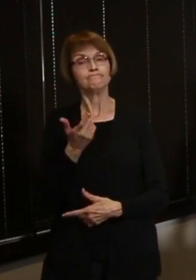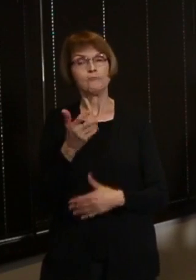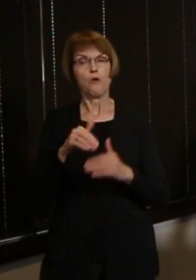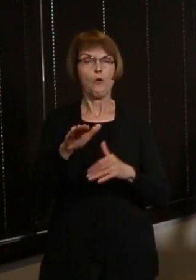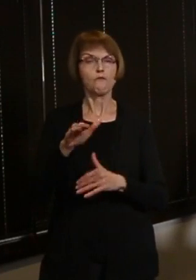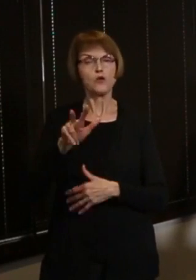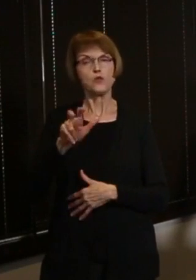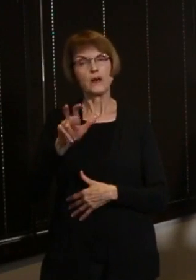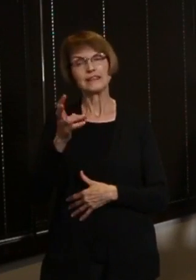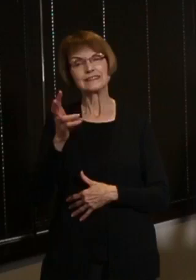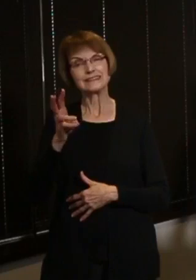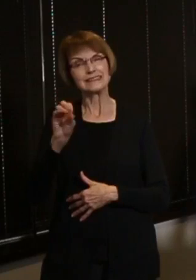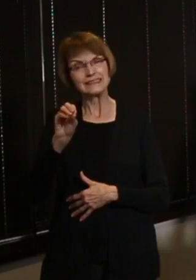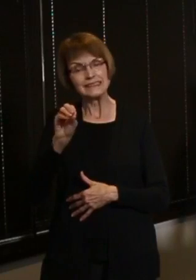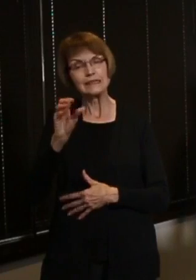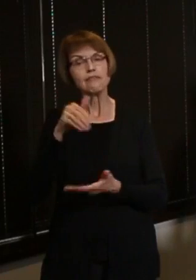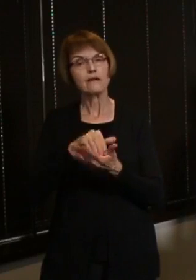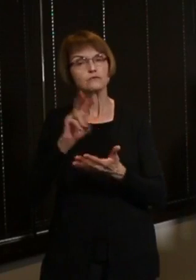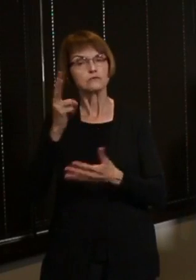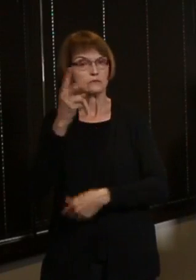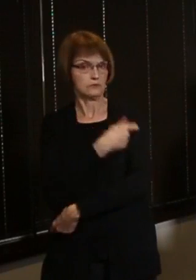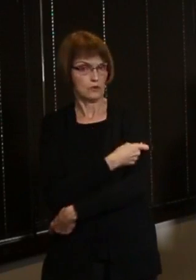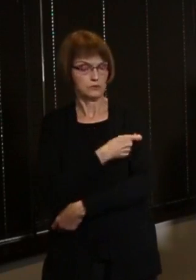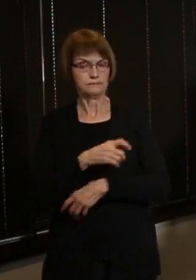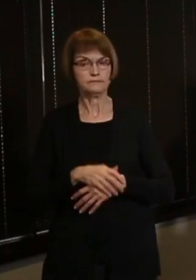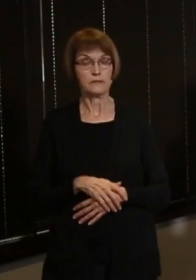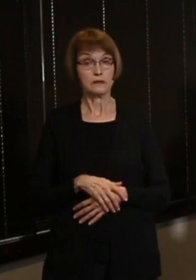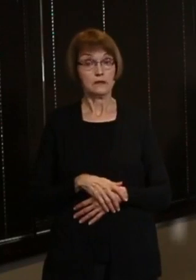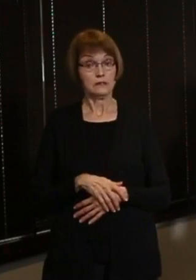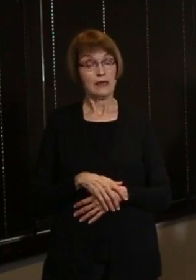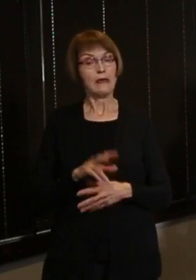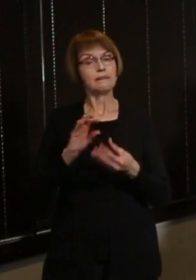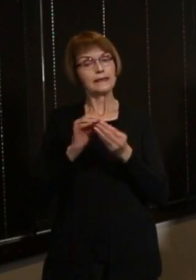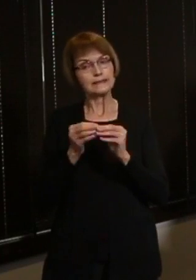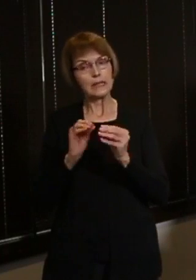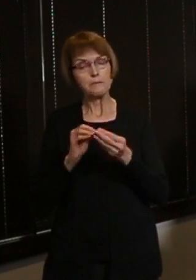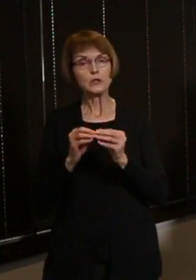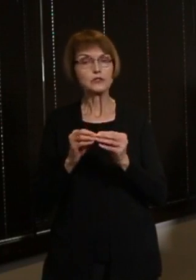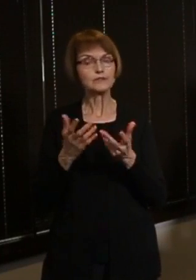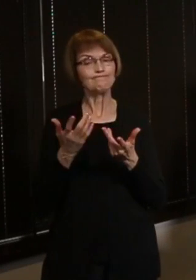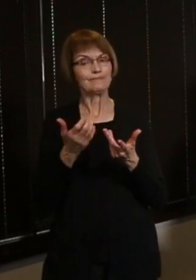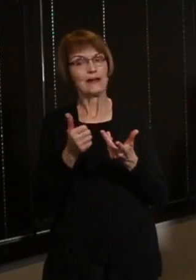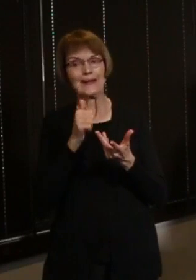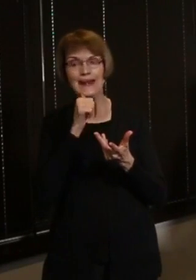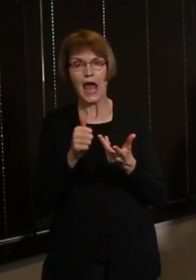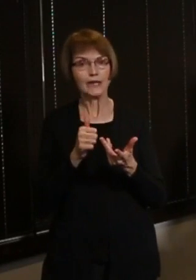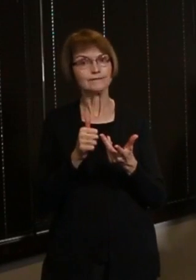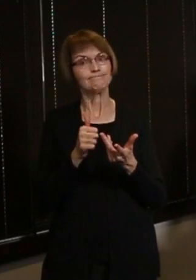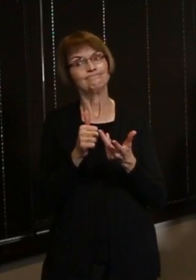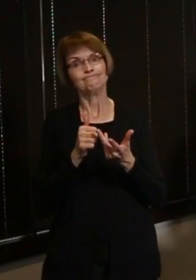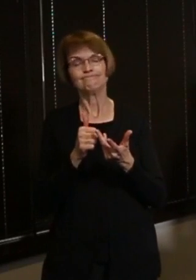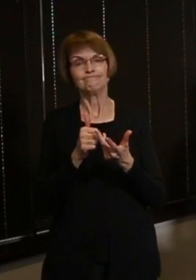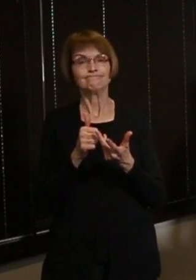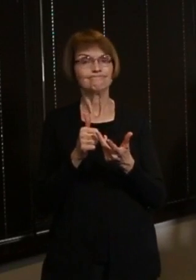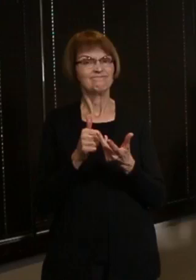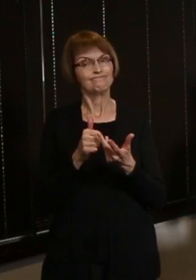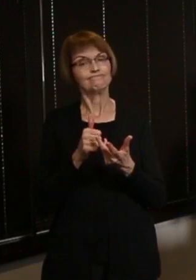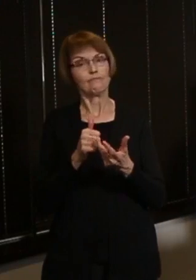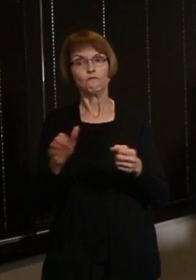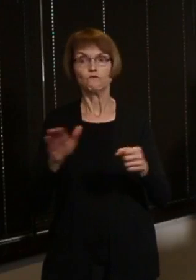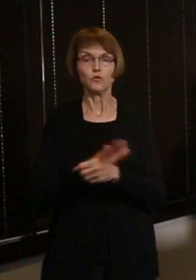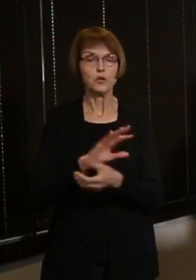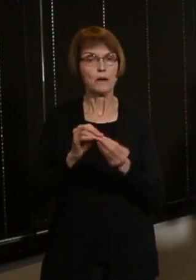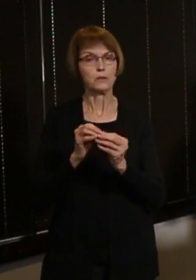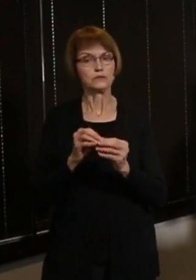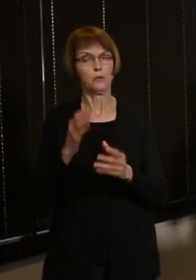over 360,000 second doses. Now, these numbers are a little bit conservative because we know that there are some